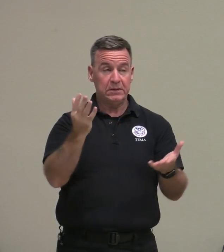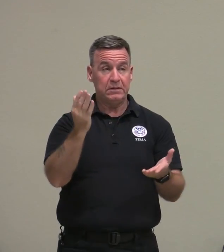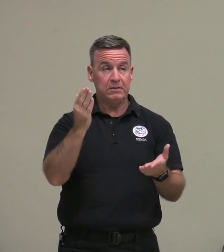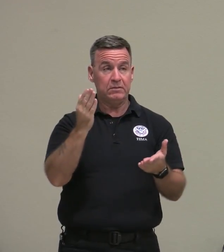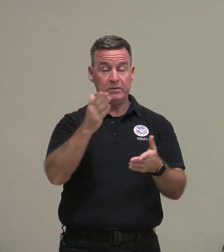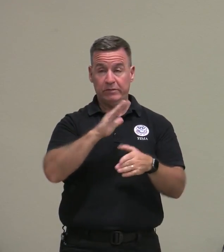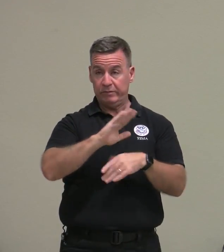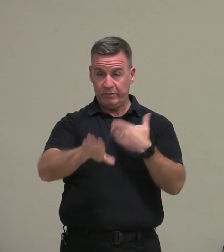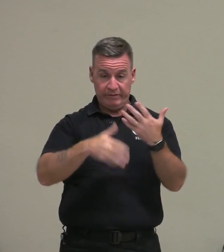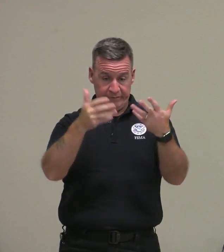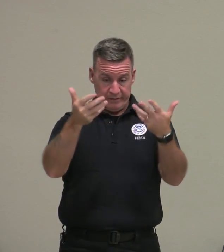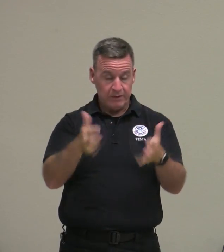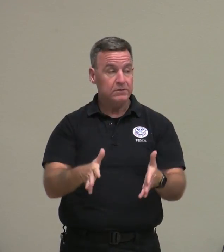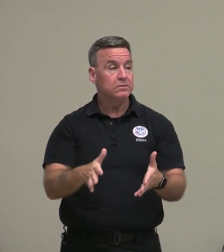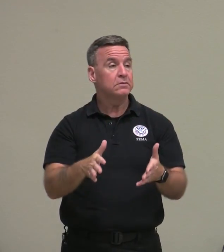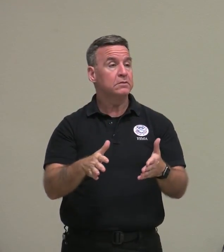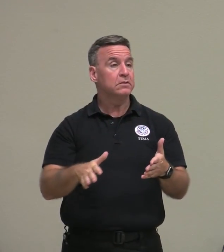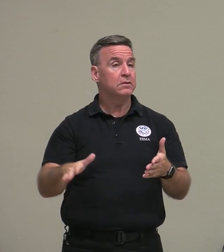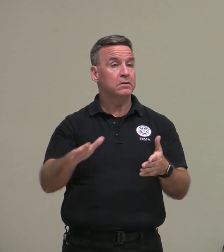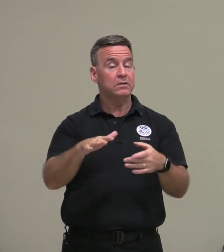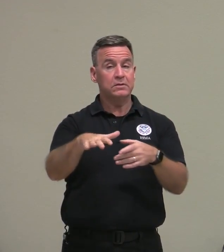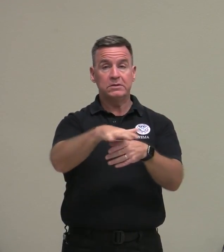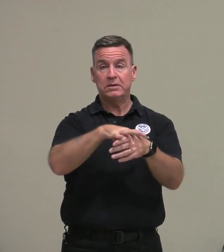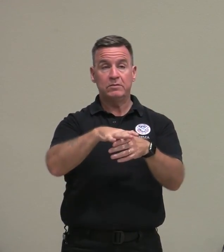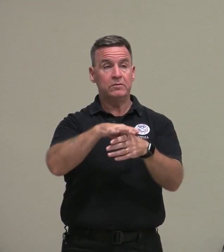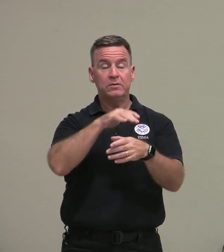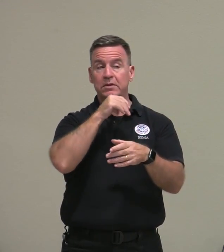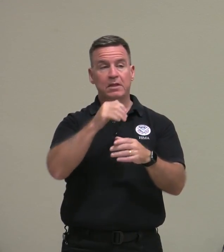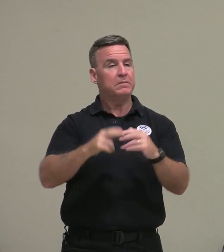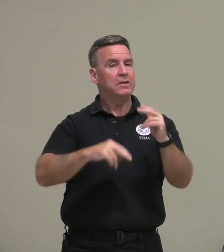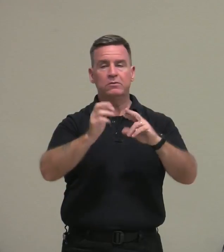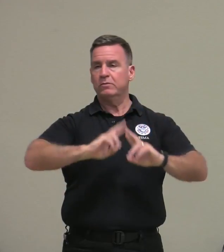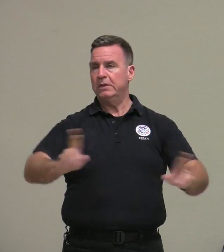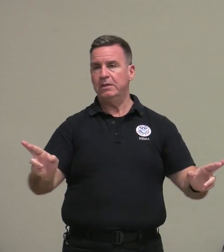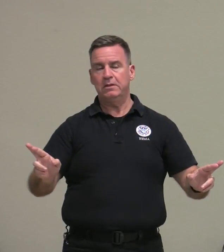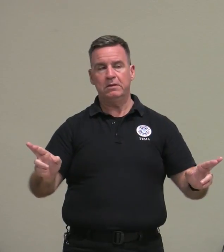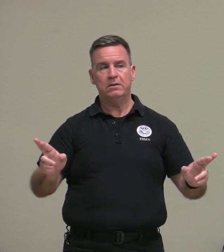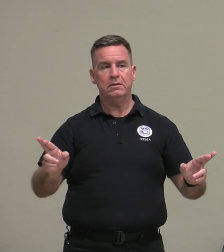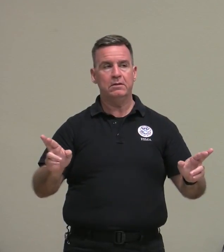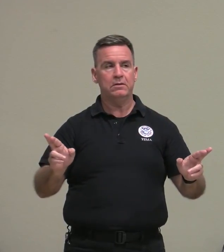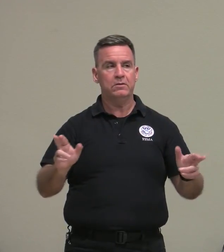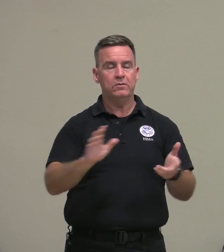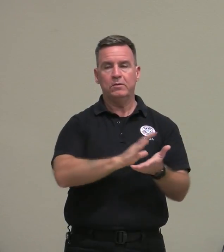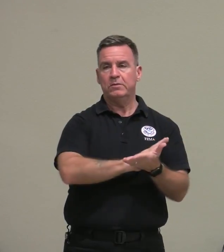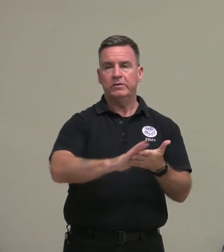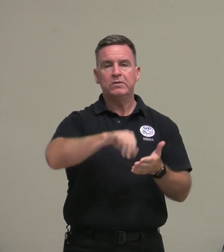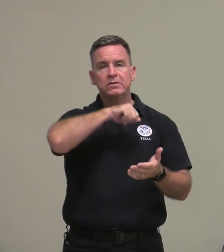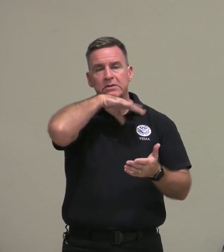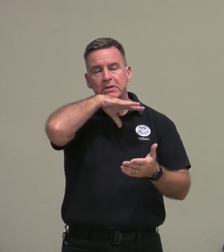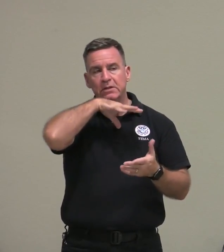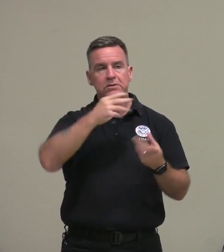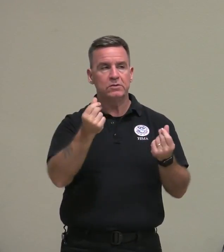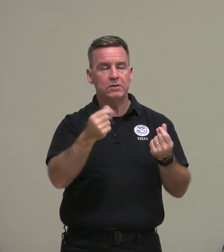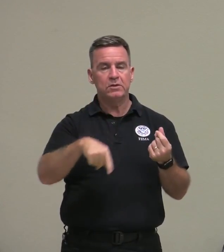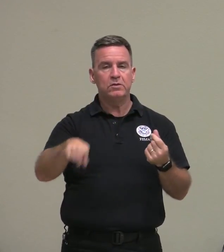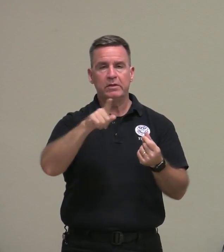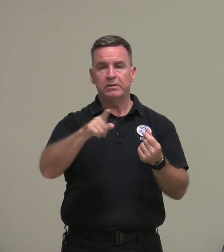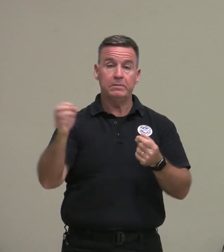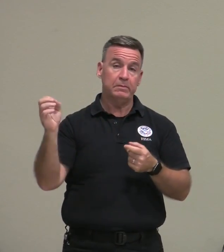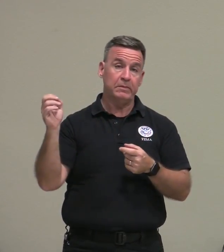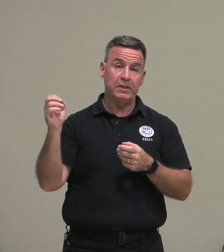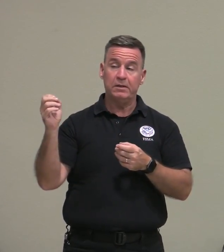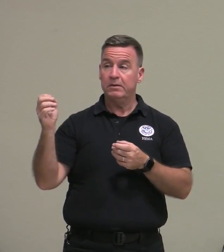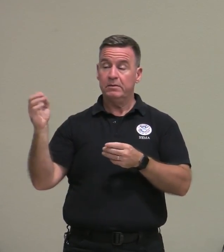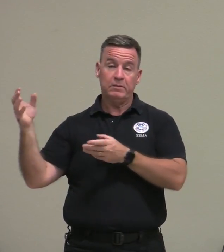end of the operation, your site will not be build ready. We're removing contaminated soil. You'll have to return